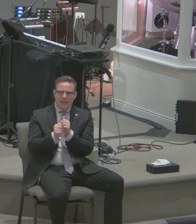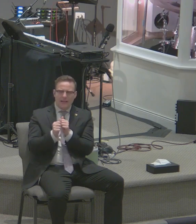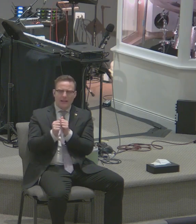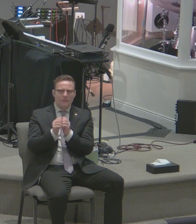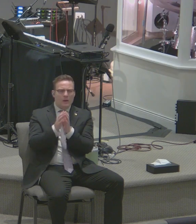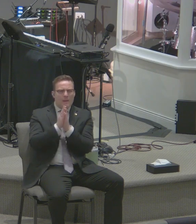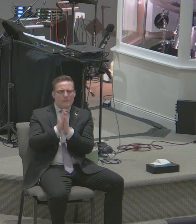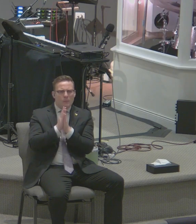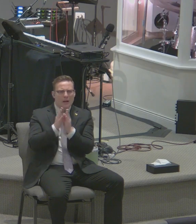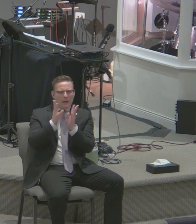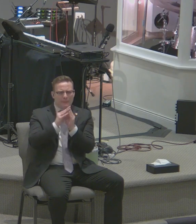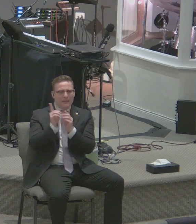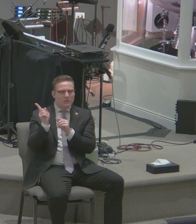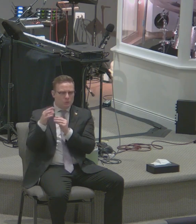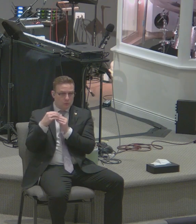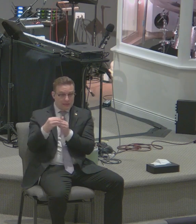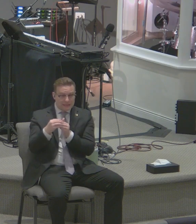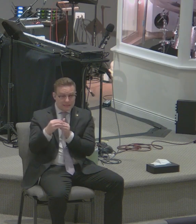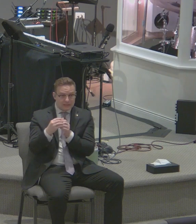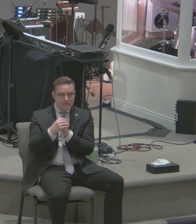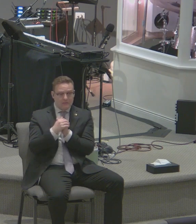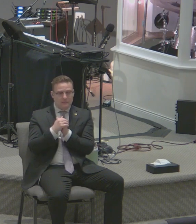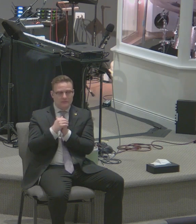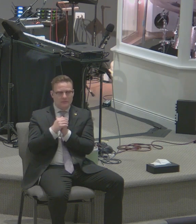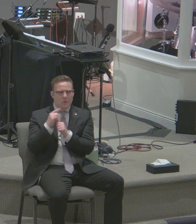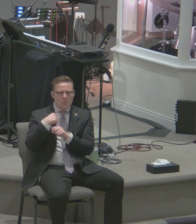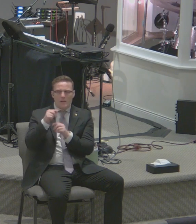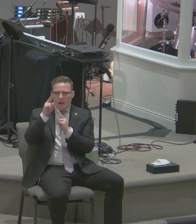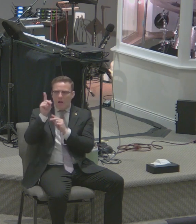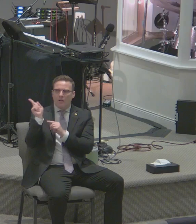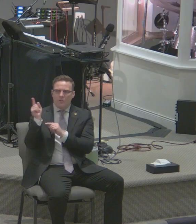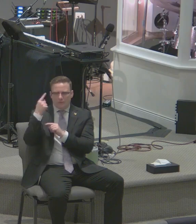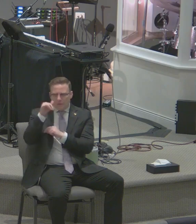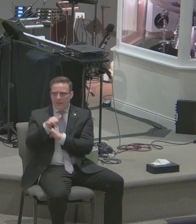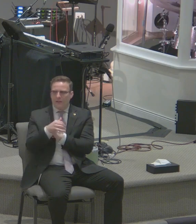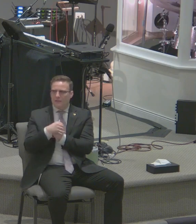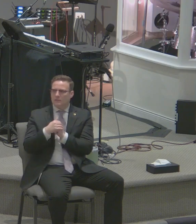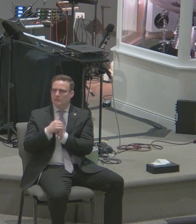Every prayer meeting that you lead, we honor you for that.